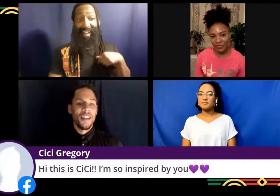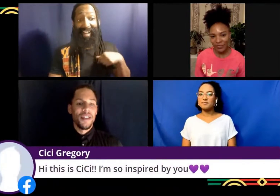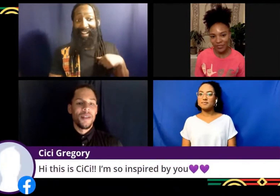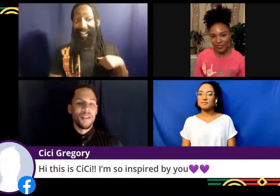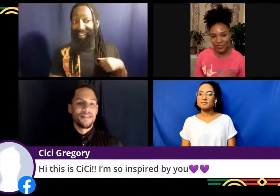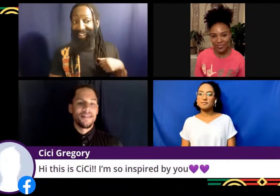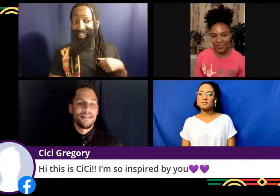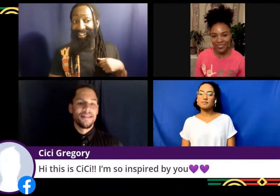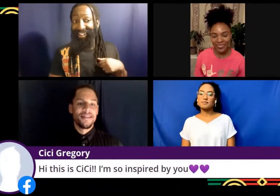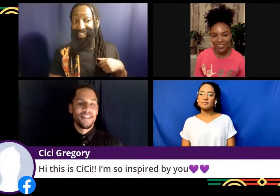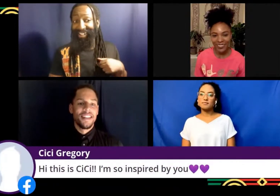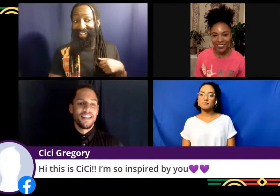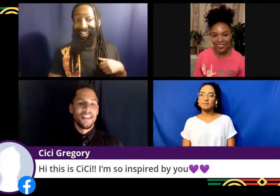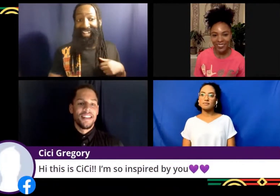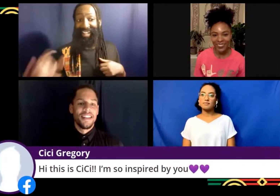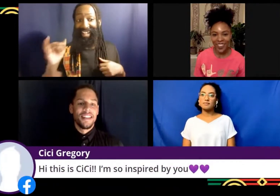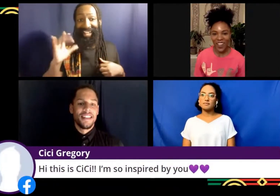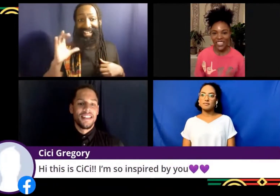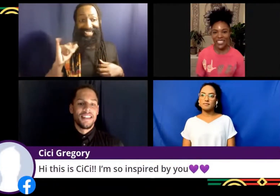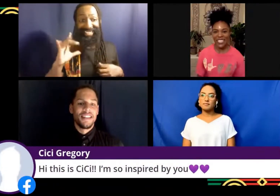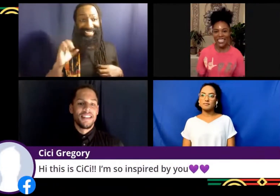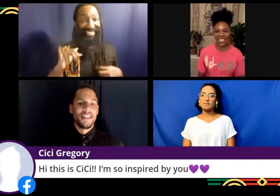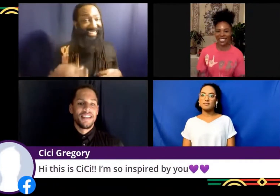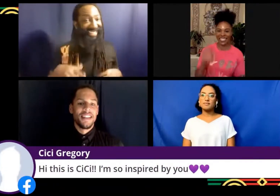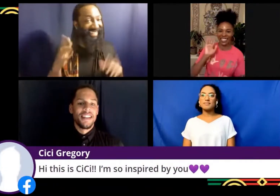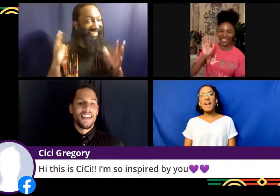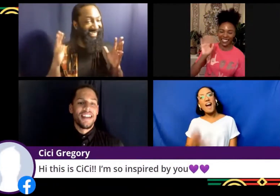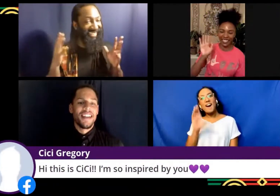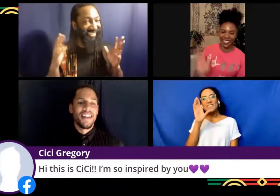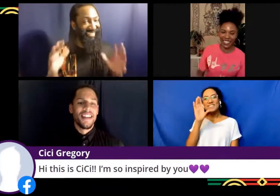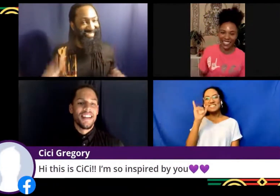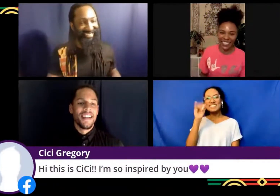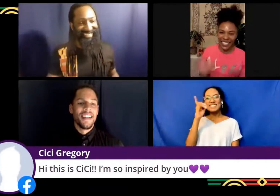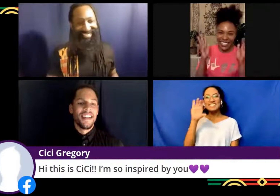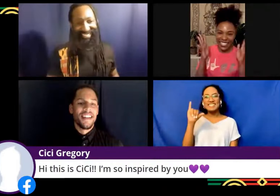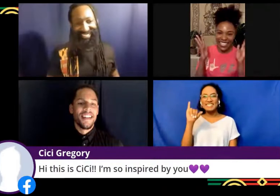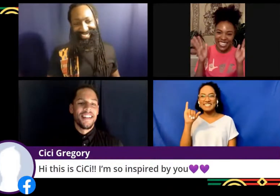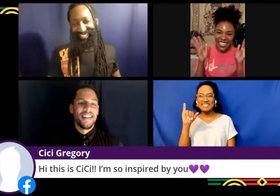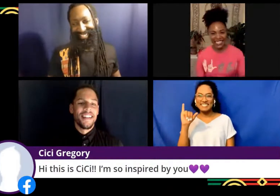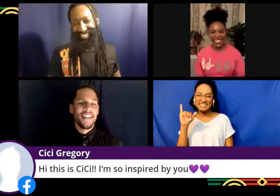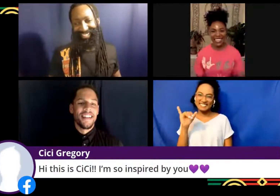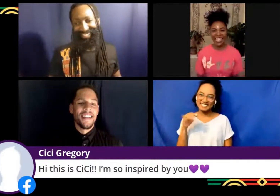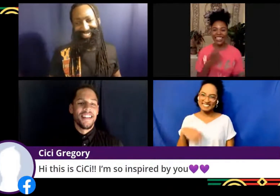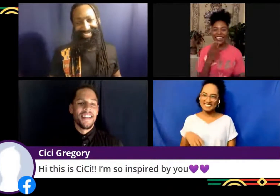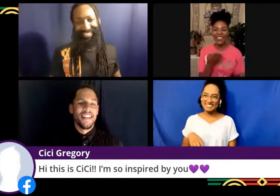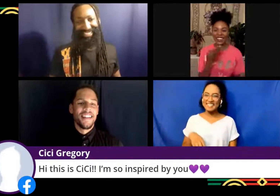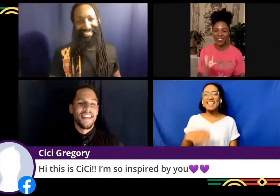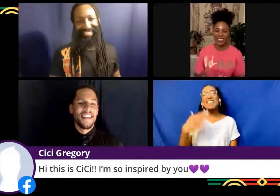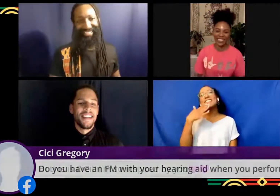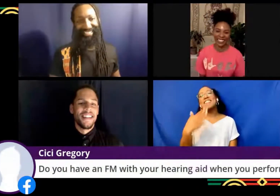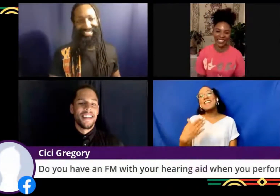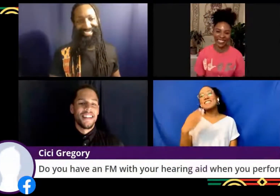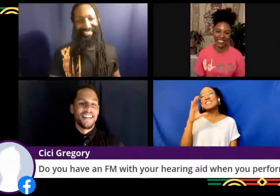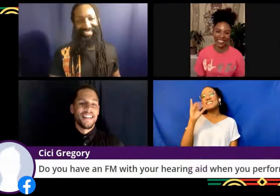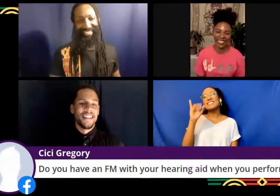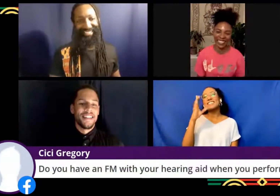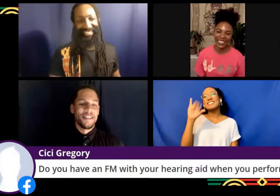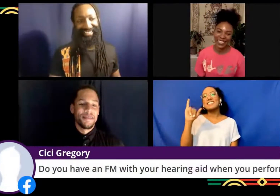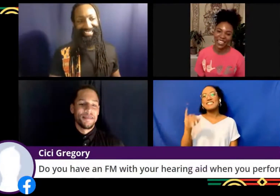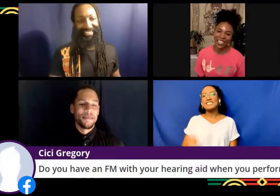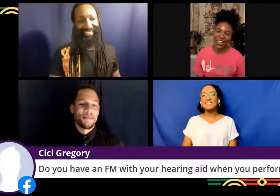All right, here's another one. Oh, CC. CC, thank you.